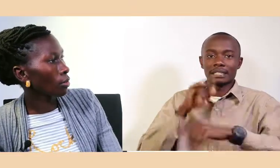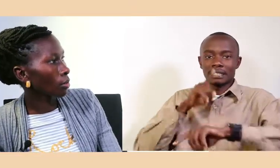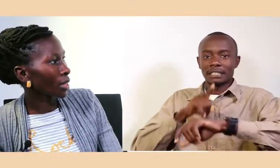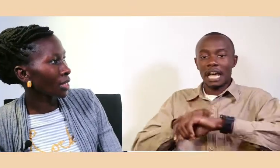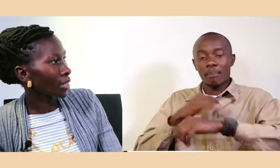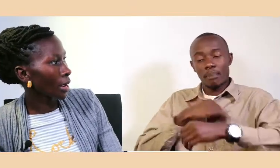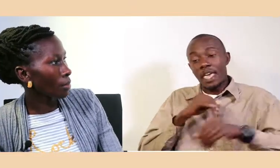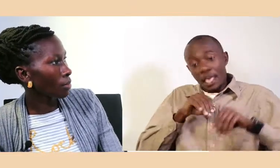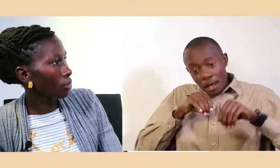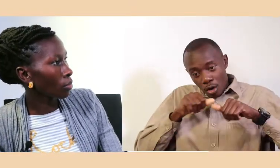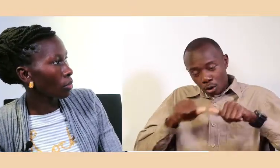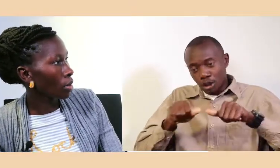From that time,